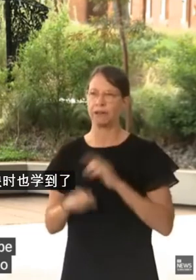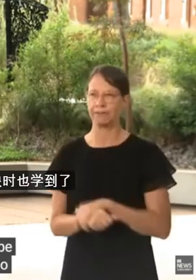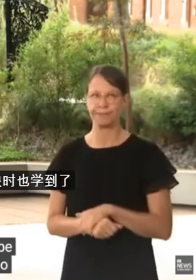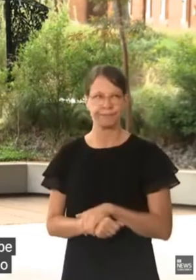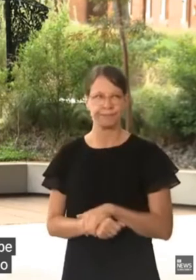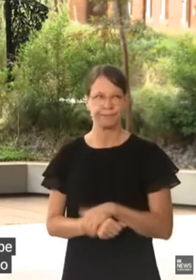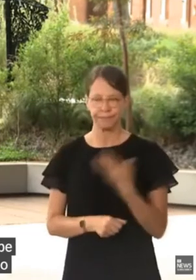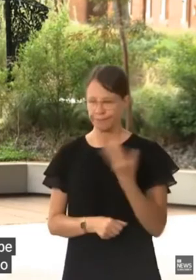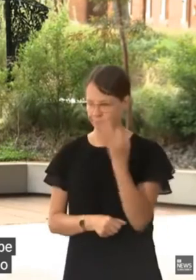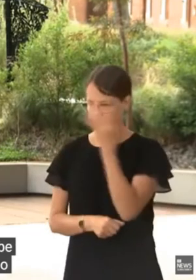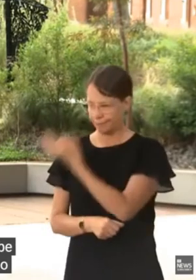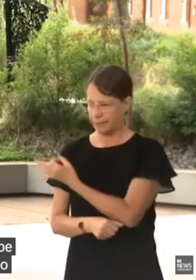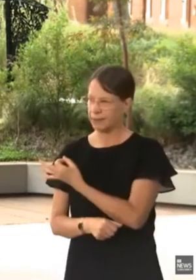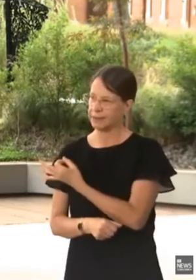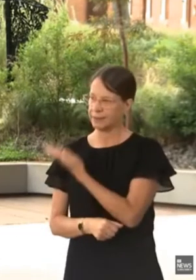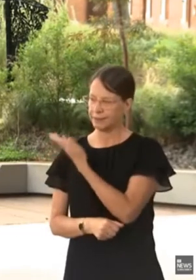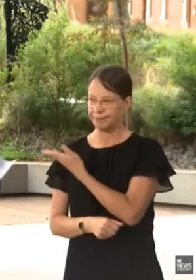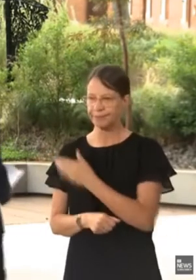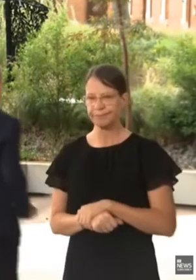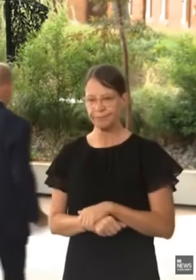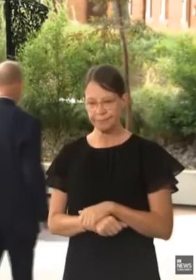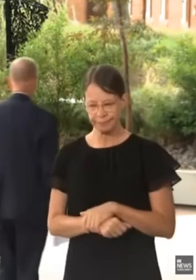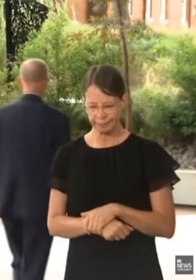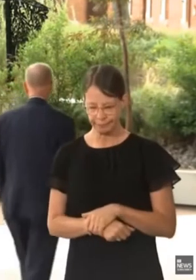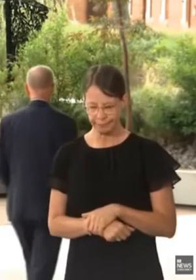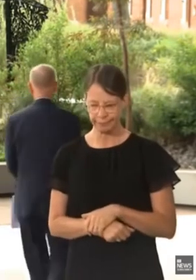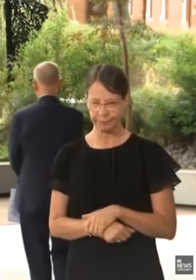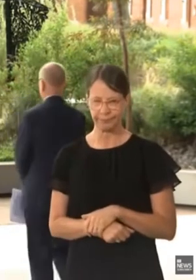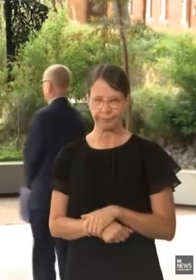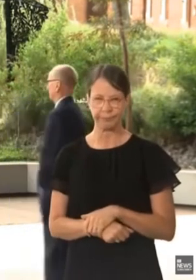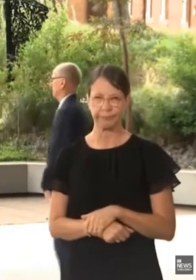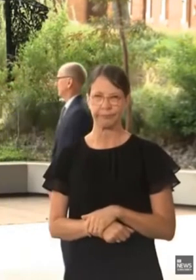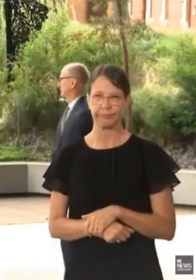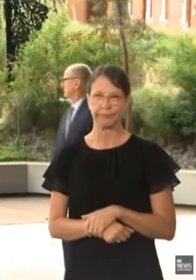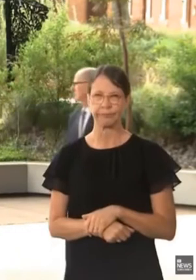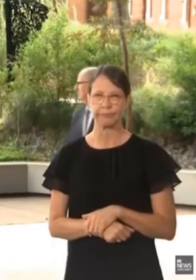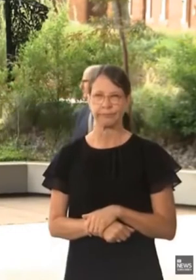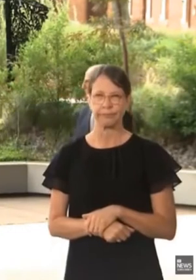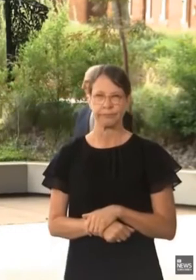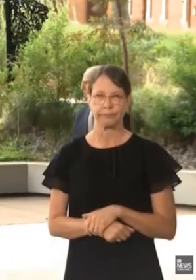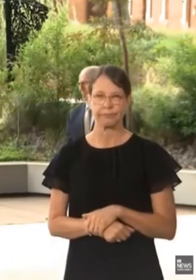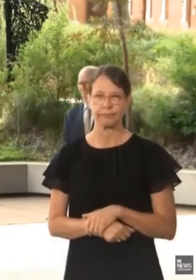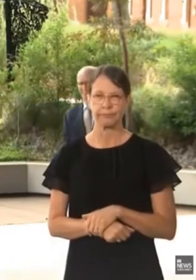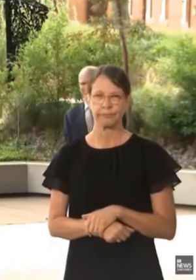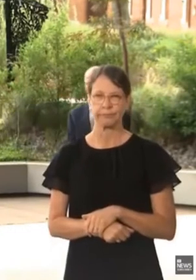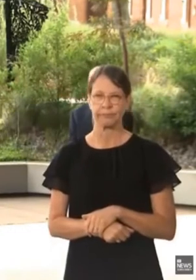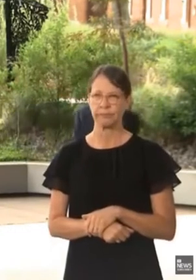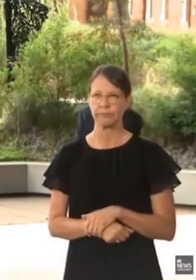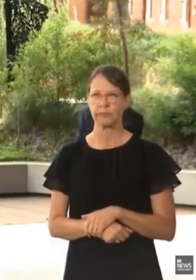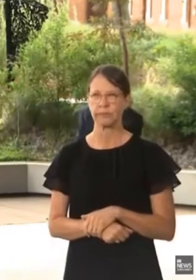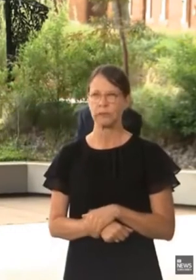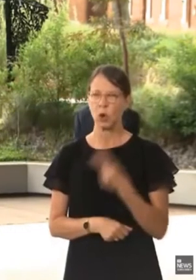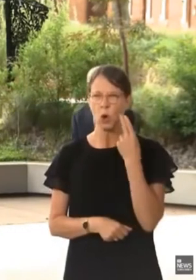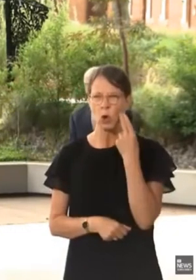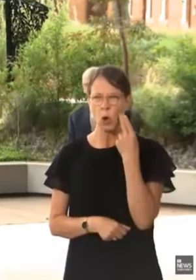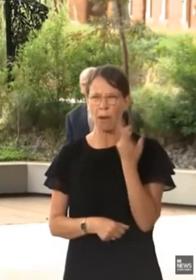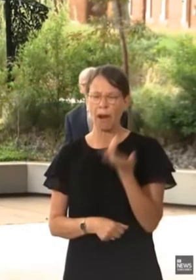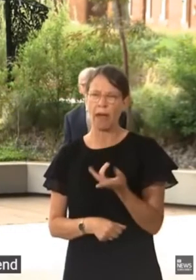you a question. Good morning. Normally, it's a legal requirement for parents to send their children to